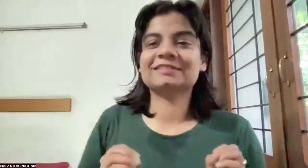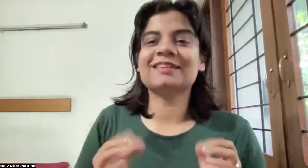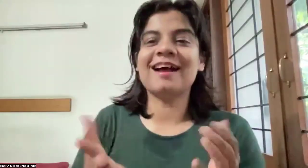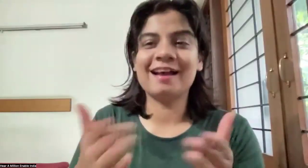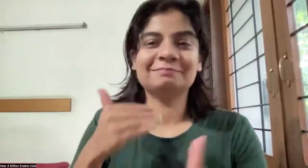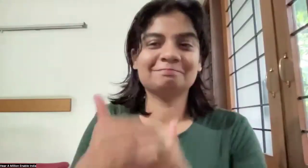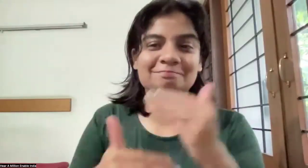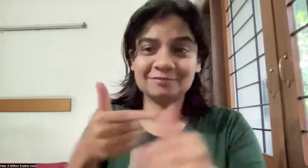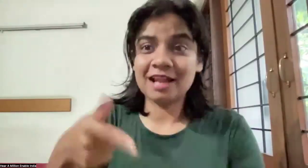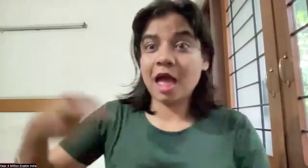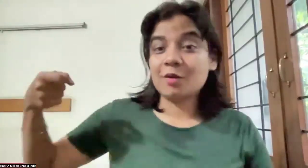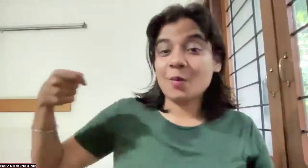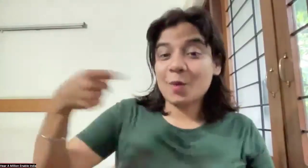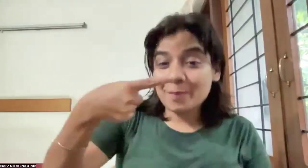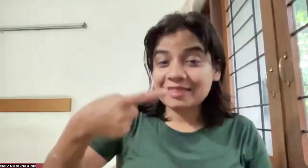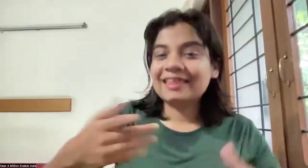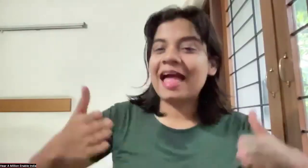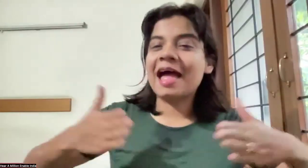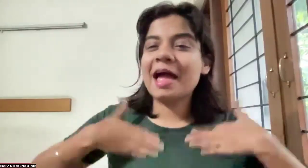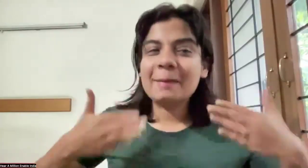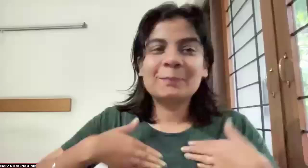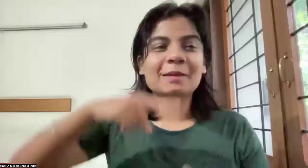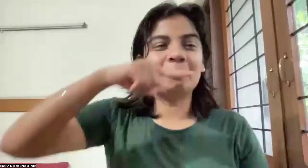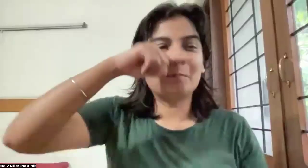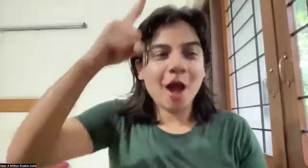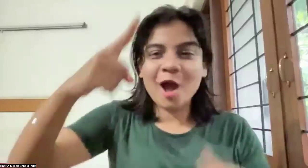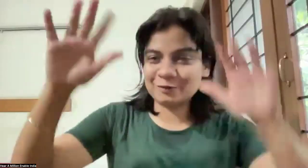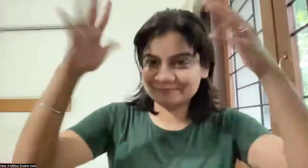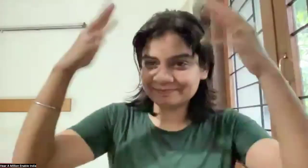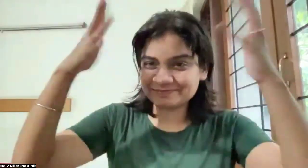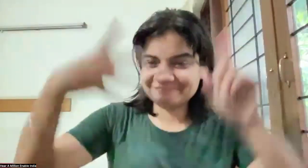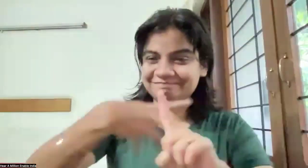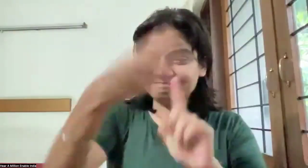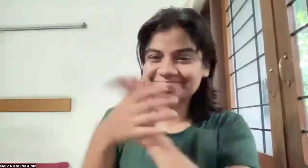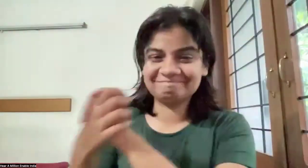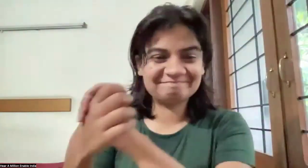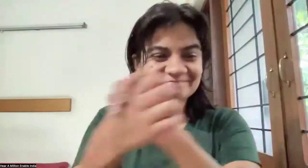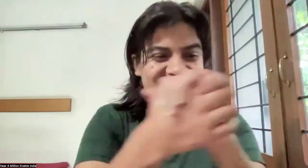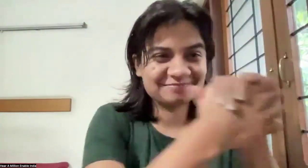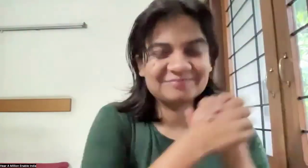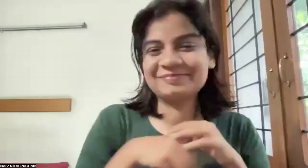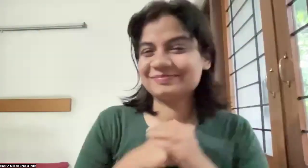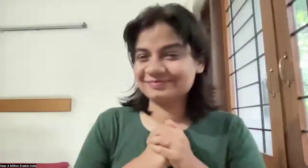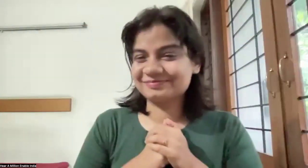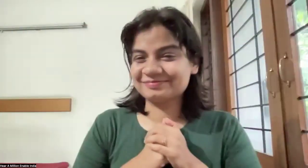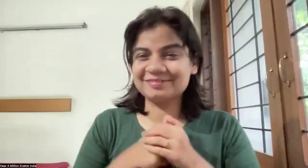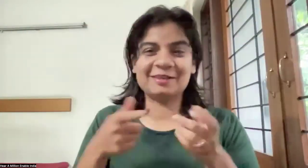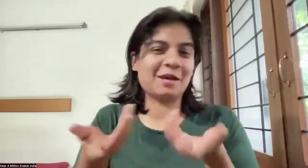all over India. So you would know the 377 article has